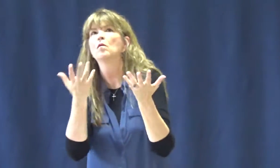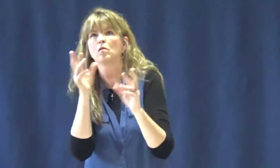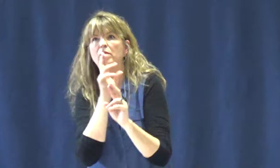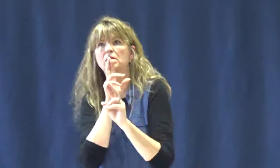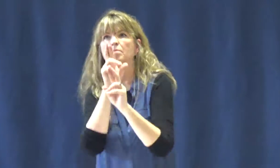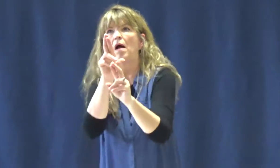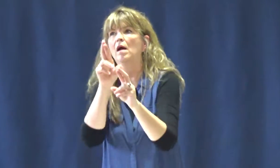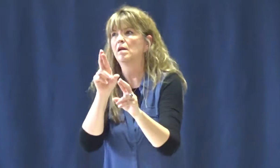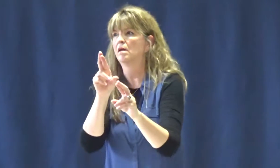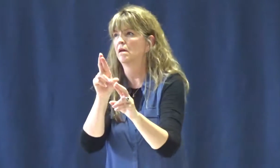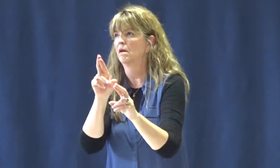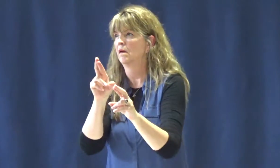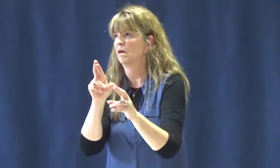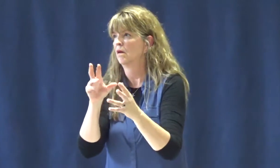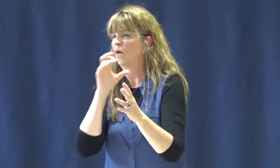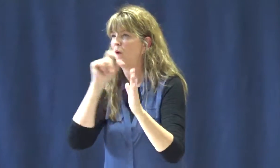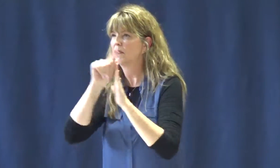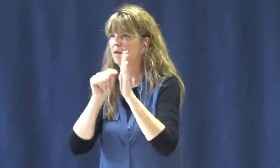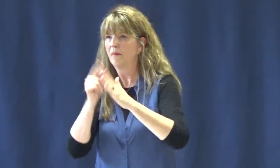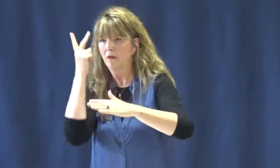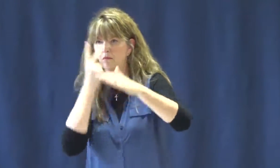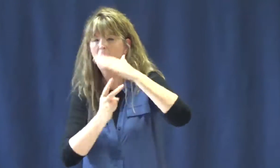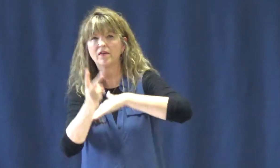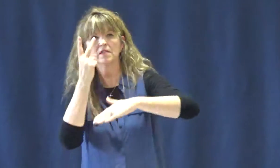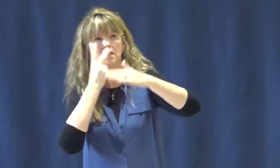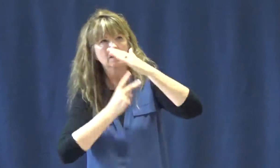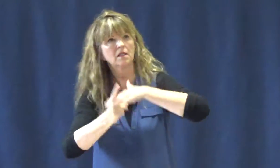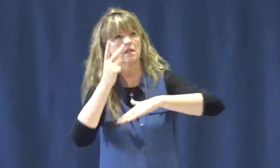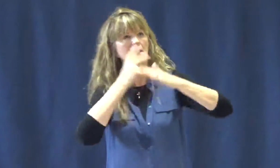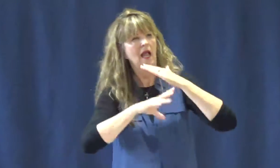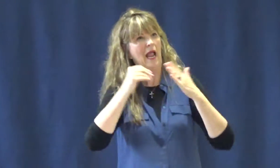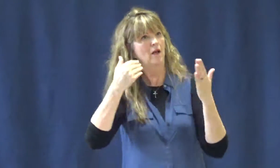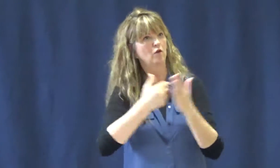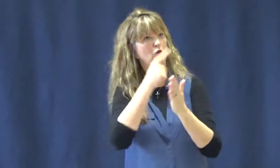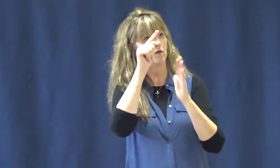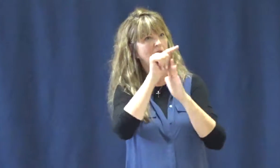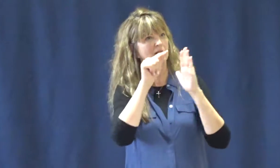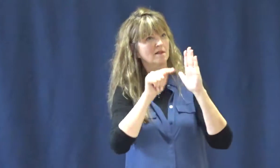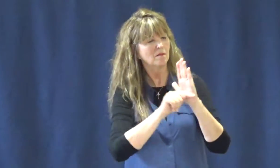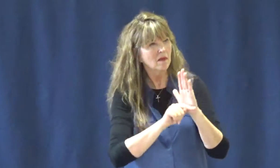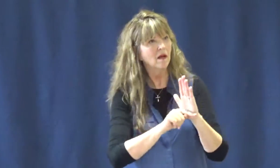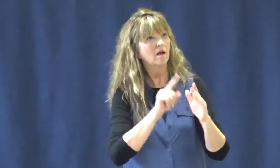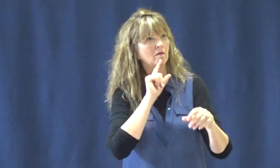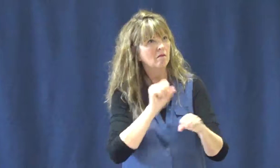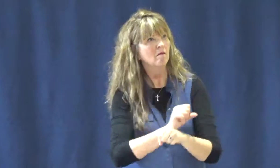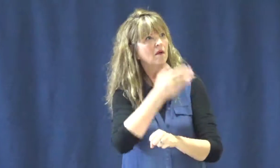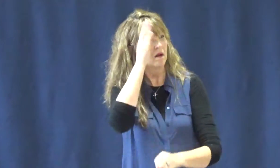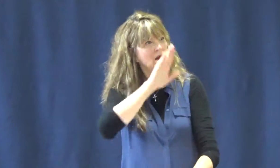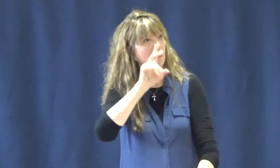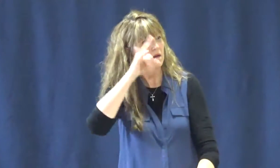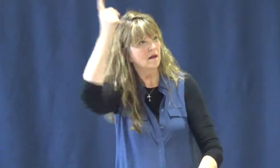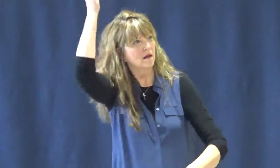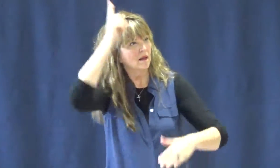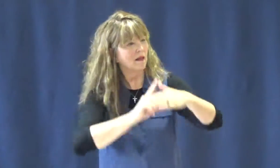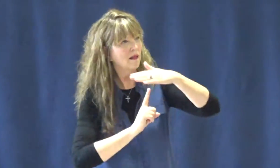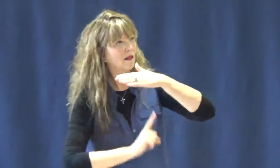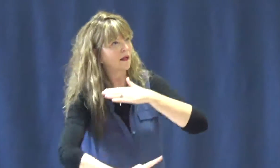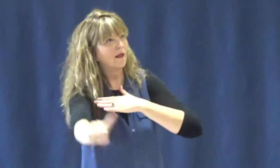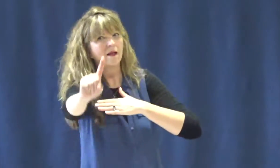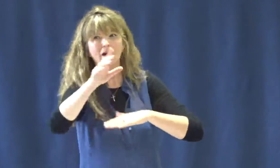that, but we do not know how to respond to the Old Testament prophecies and the New Testament and the promises of